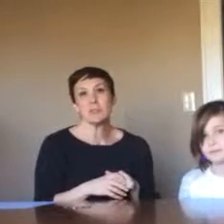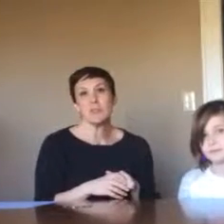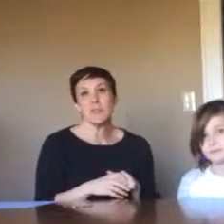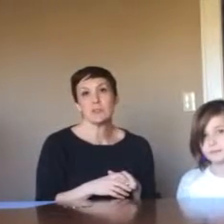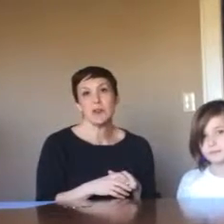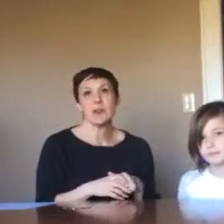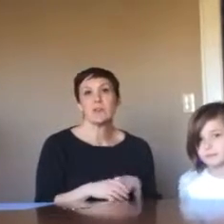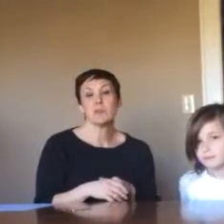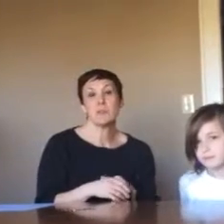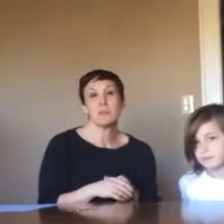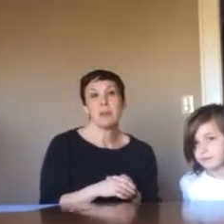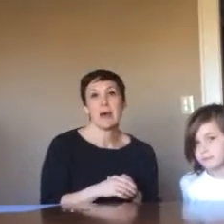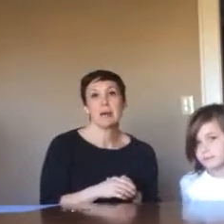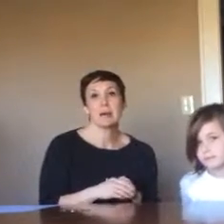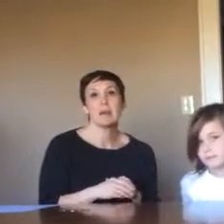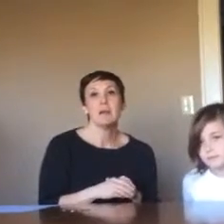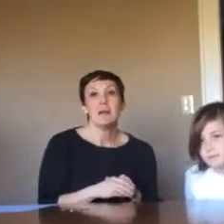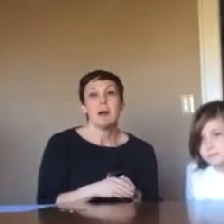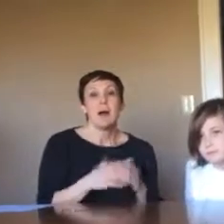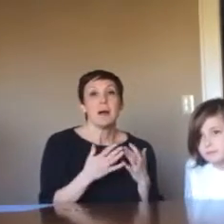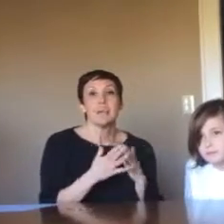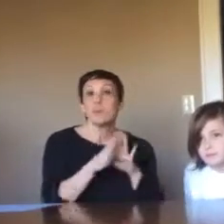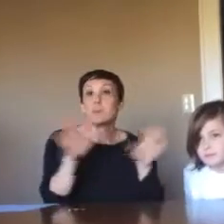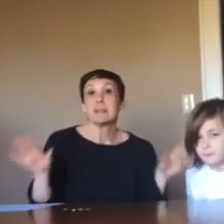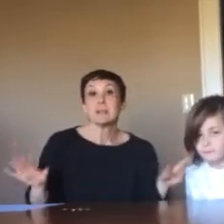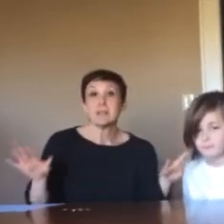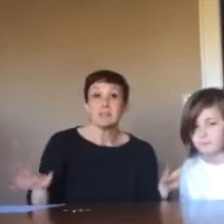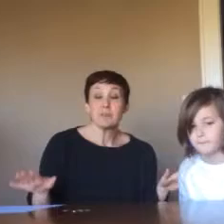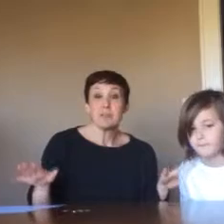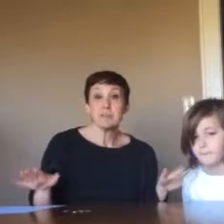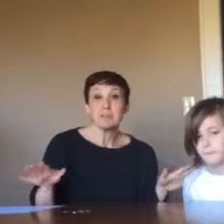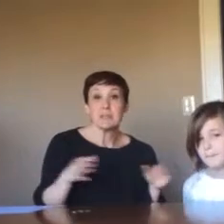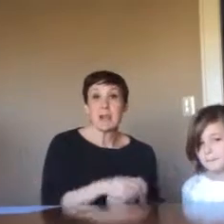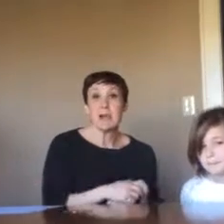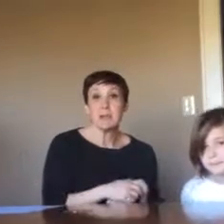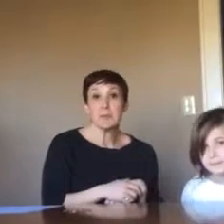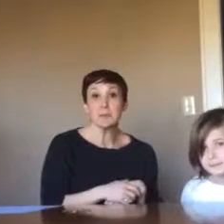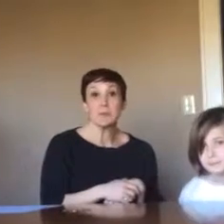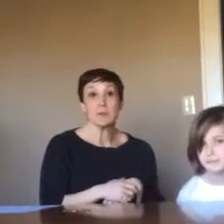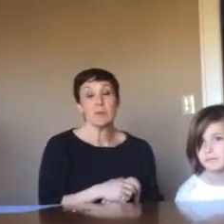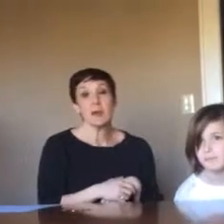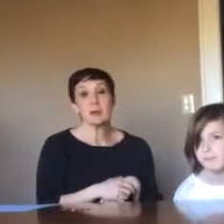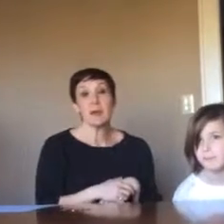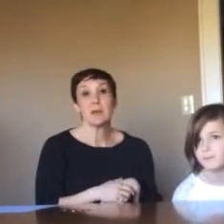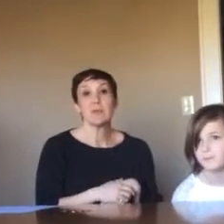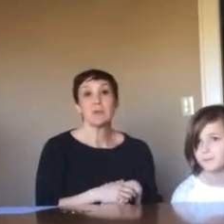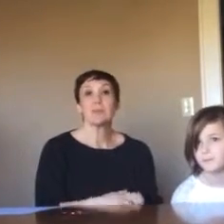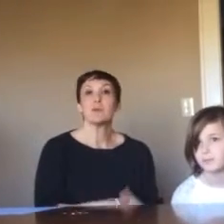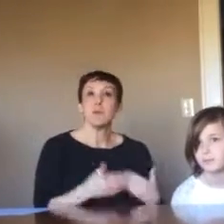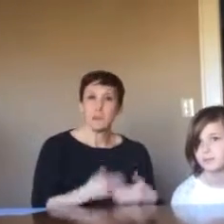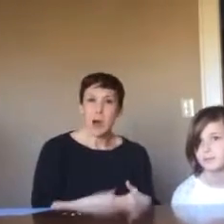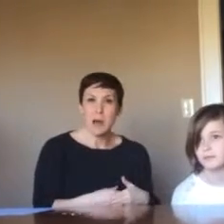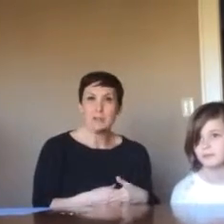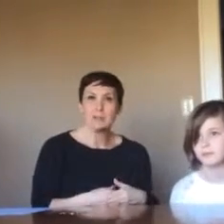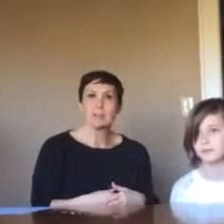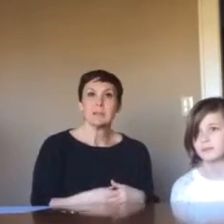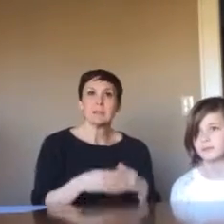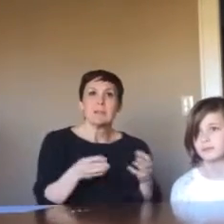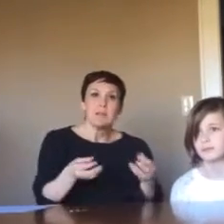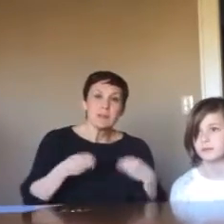to that trial, or you might be adding completely different item to that trial, but you really want to pause, clear